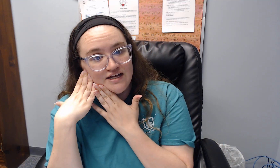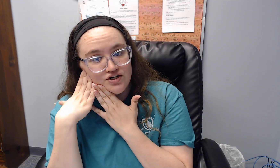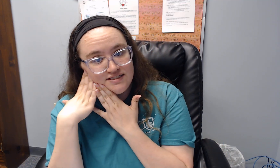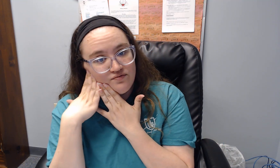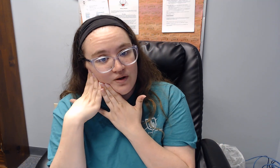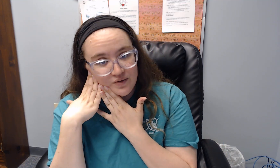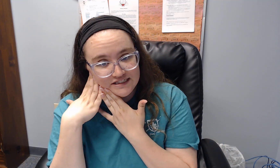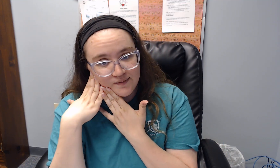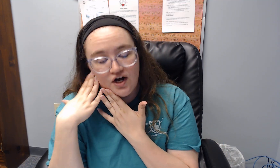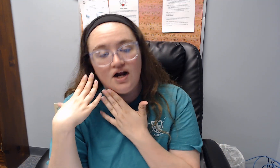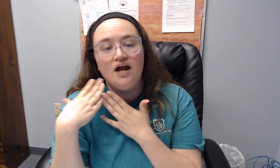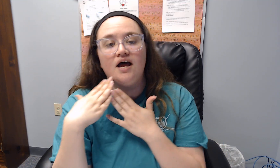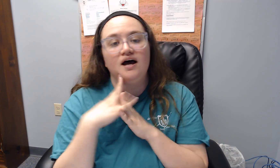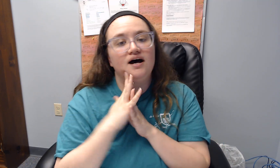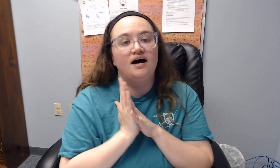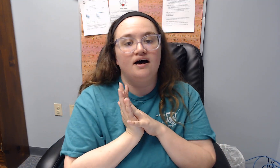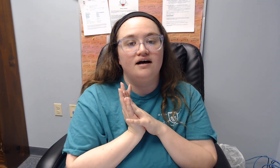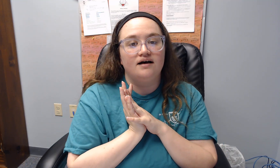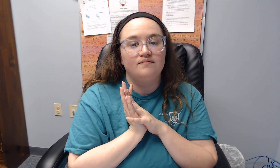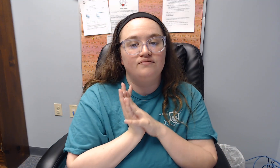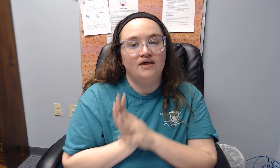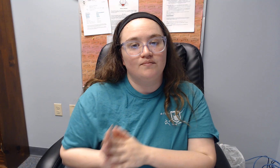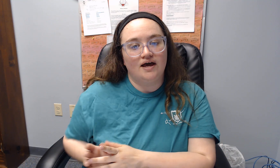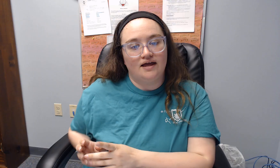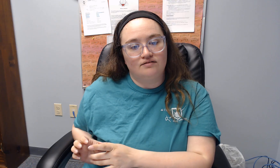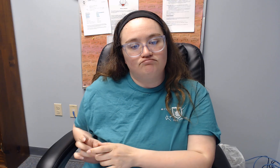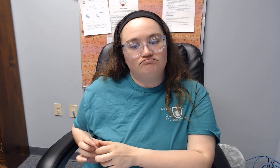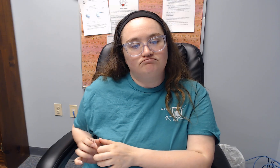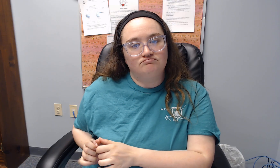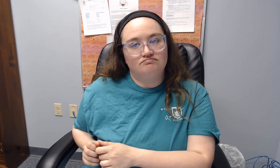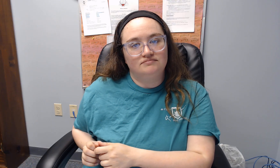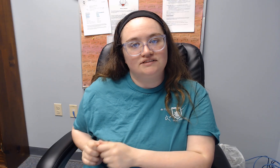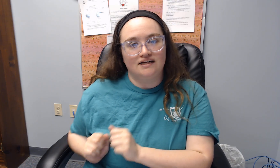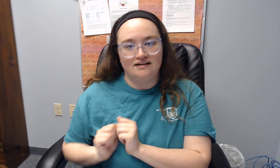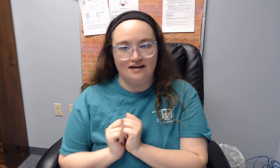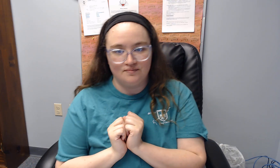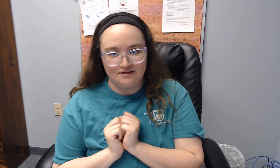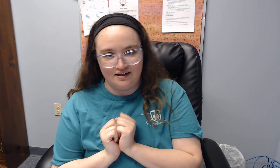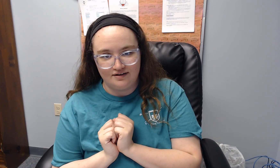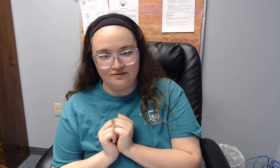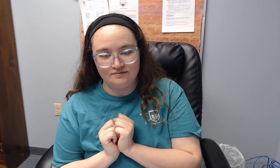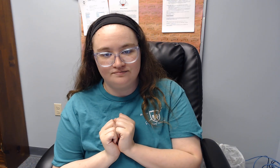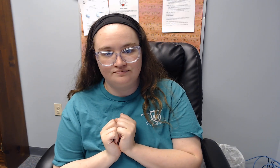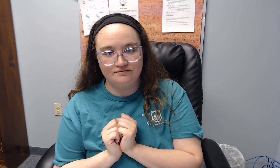secretive. We whisper. They might sign down below.